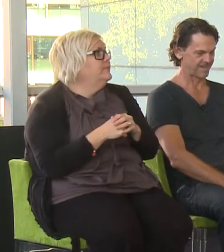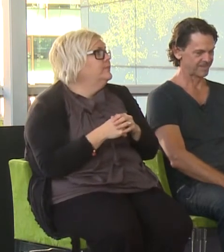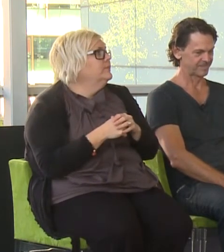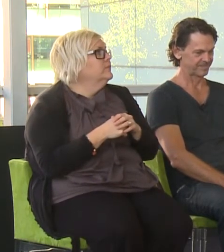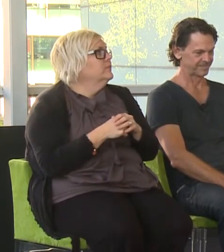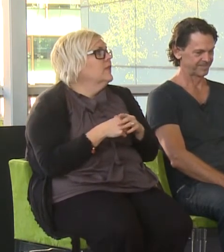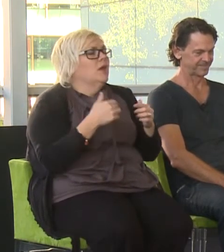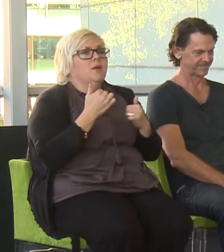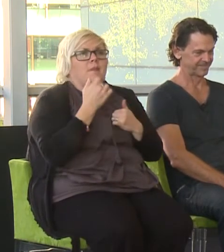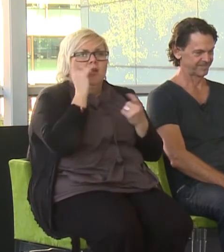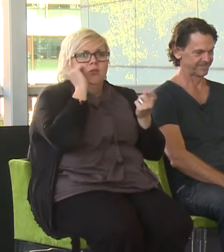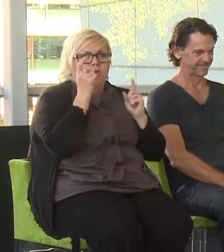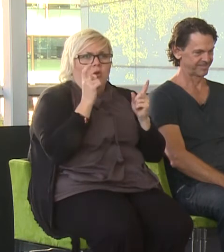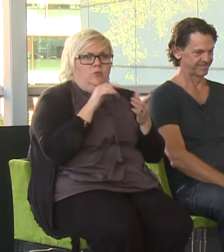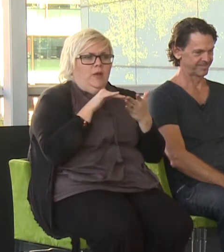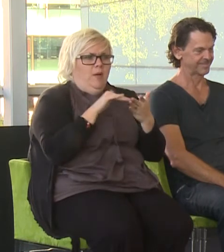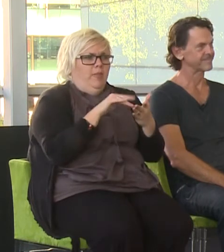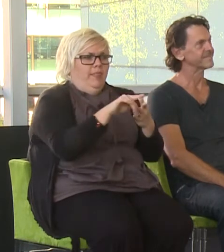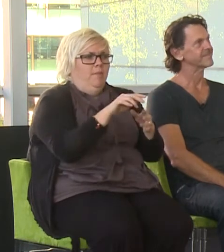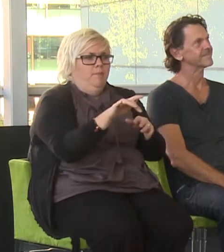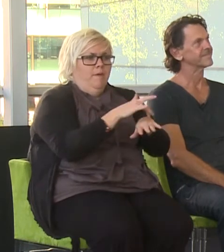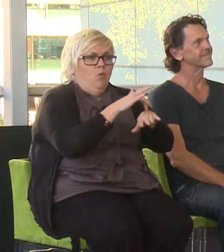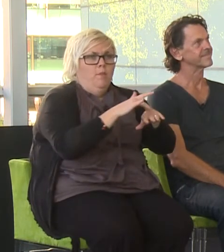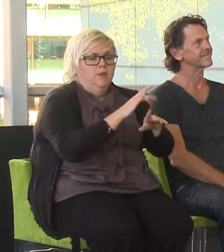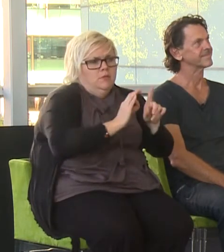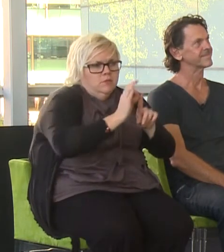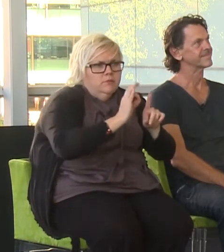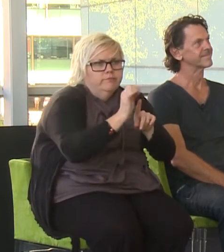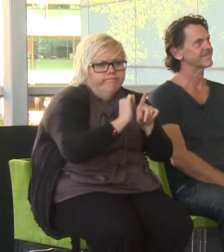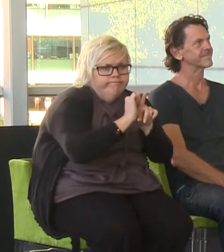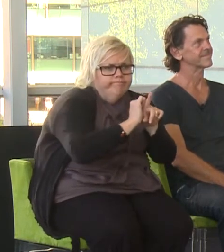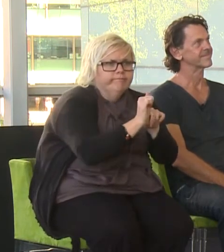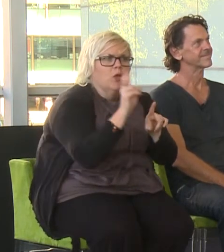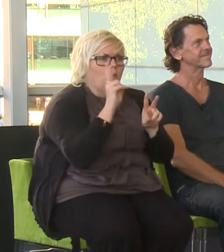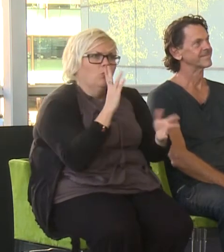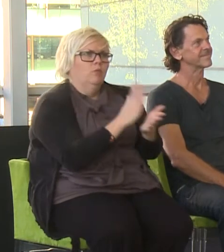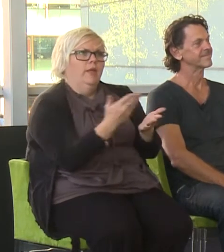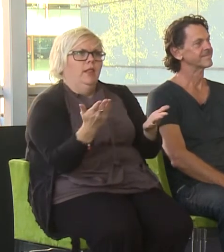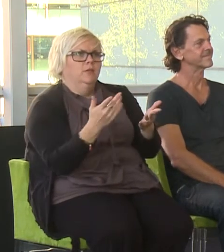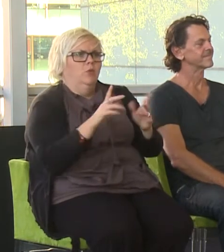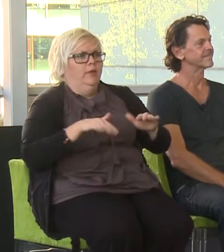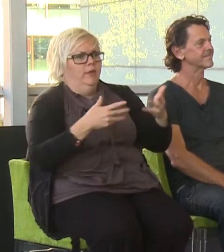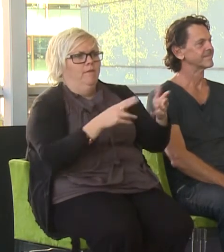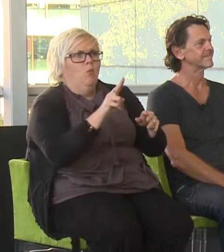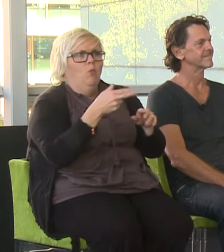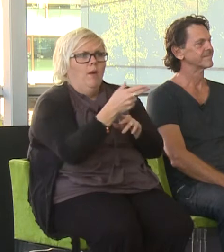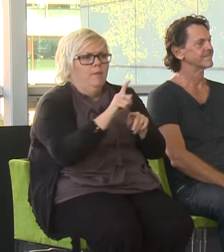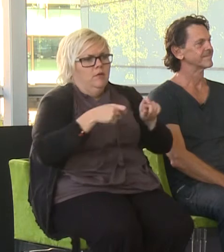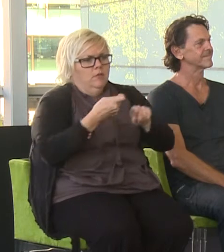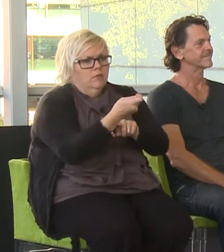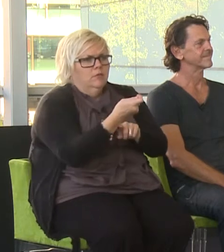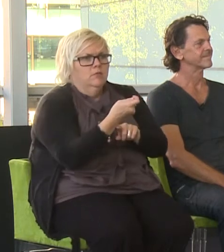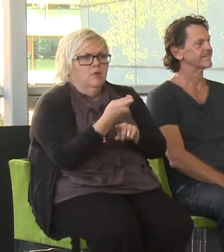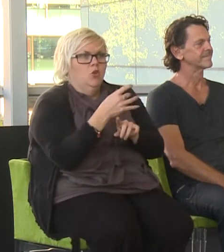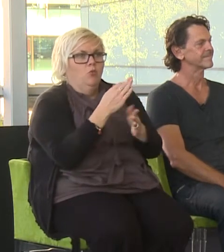So my concern is to help enhance the performance, to make the scene feel authentic by creating weapons that, if not real, appear